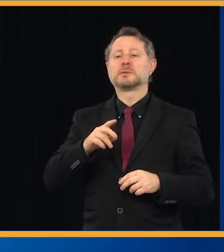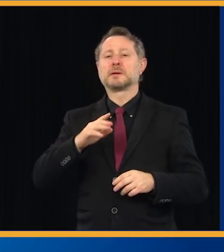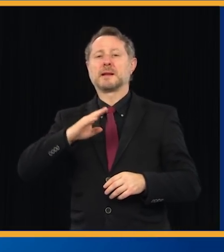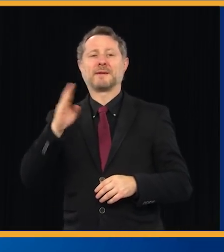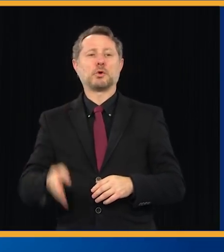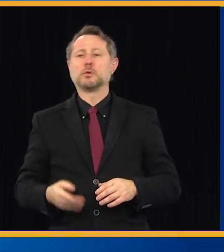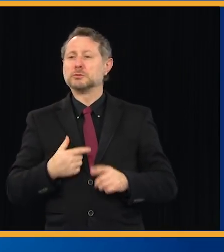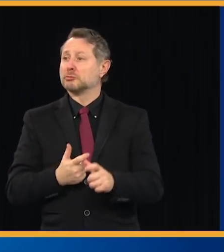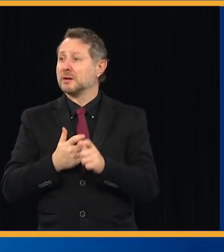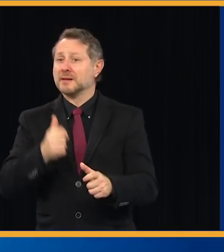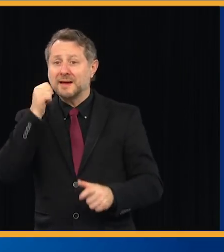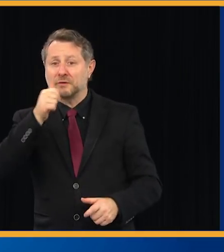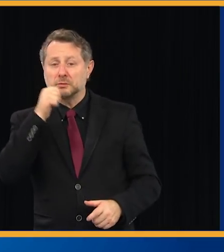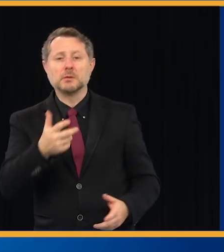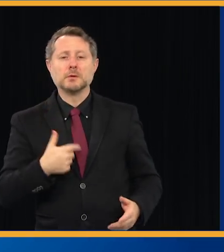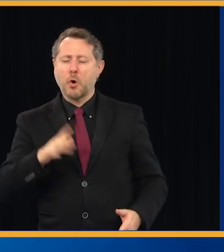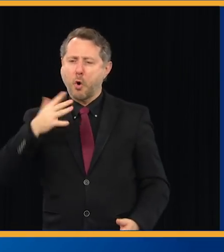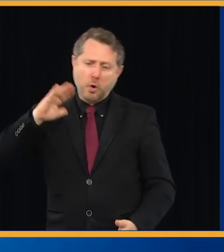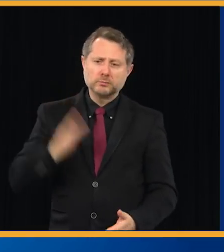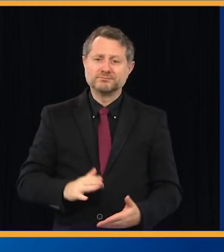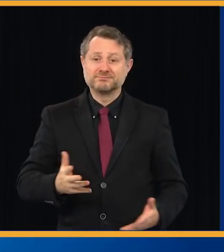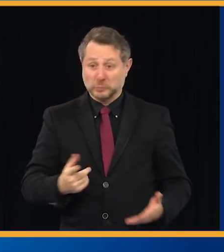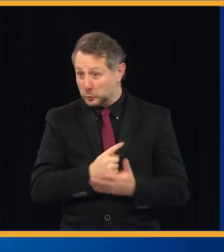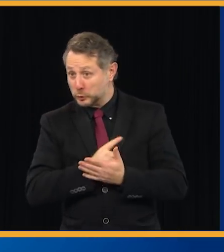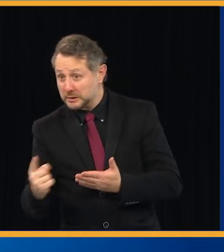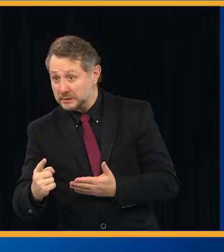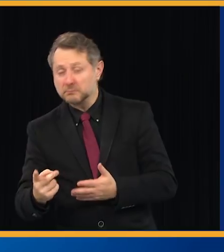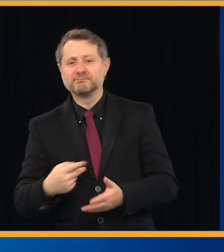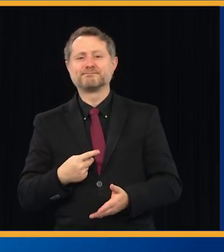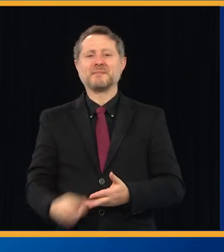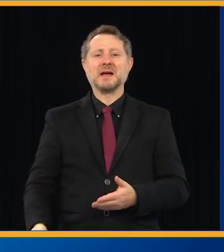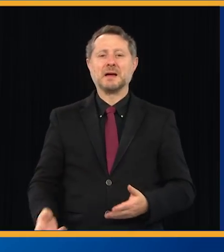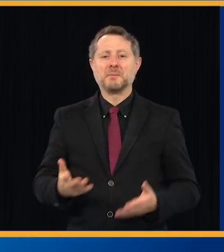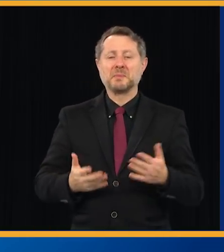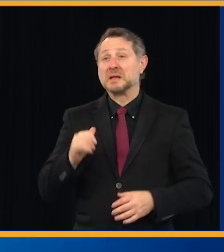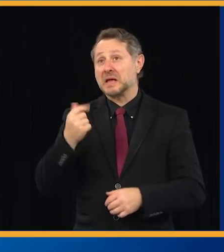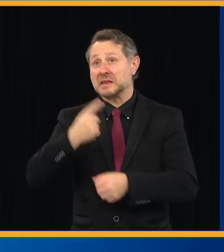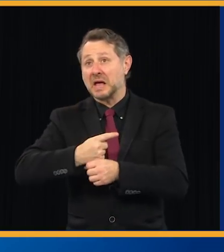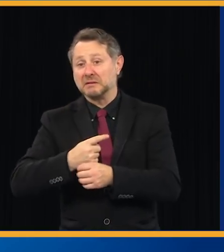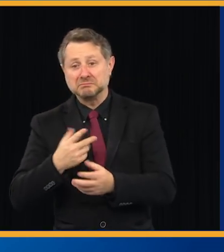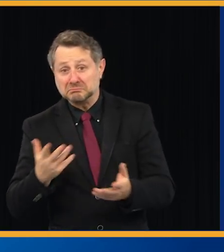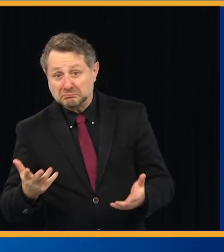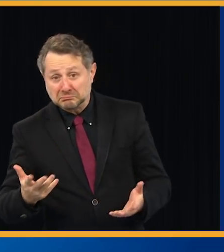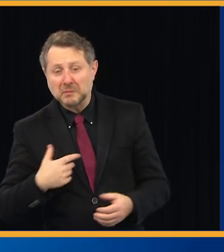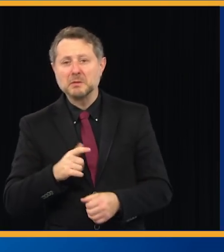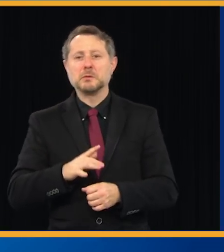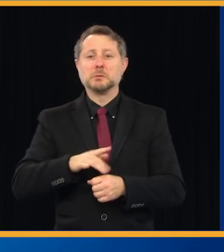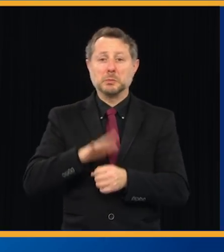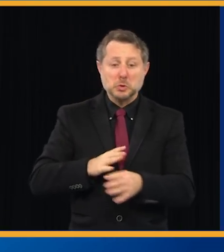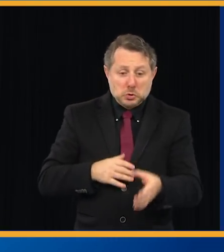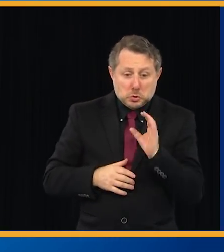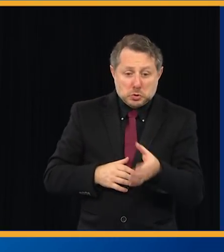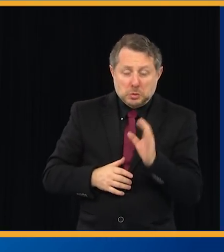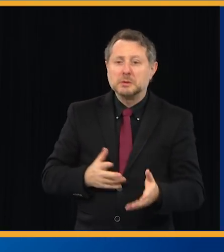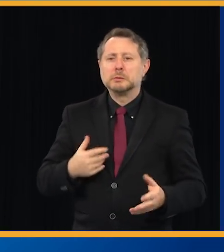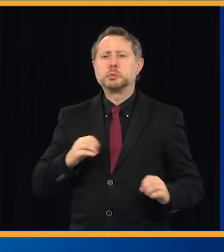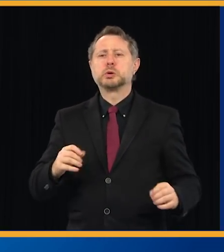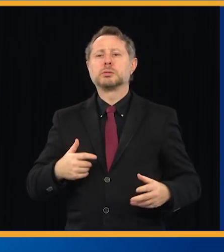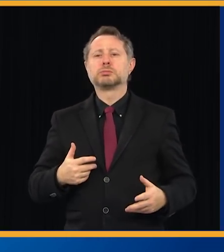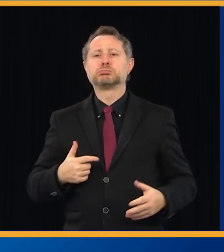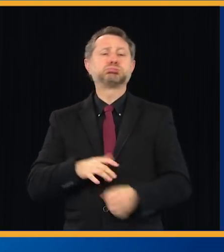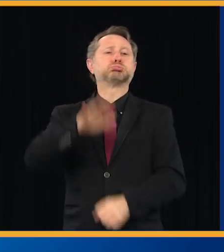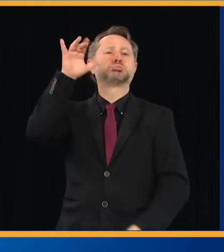1 week, maybe 10 days for the temper. But history does